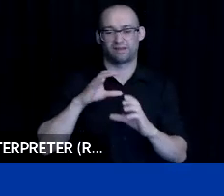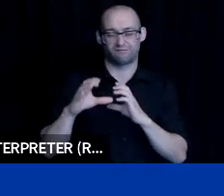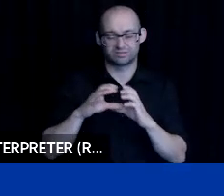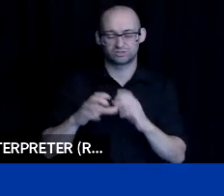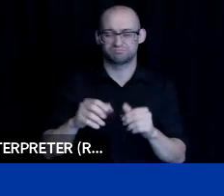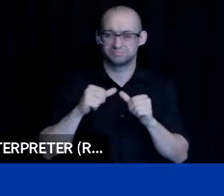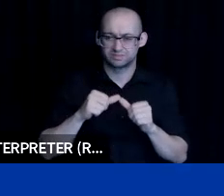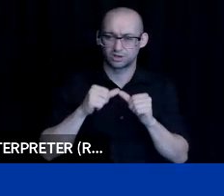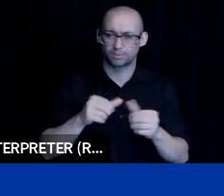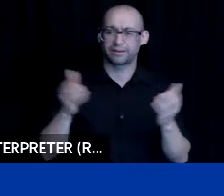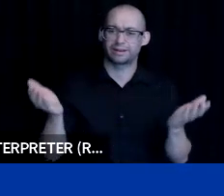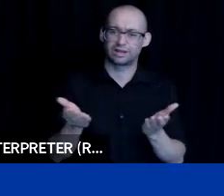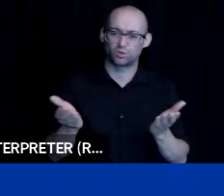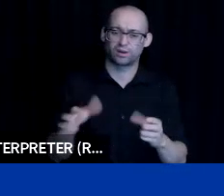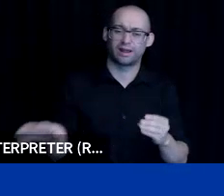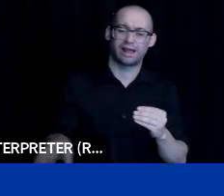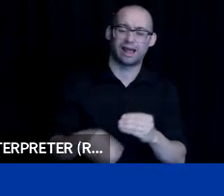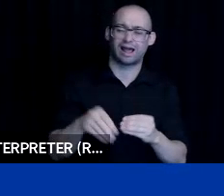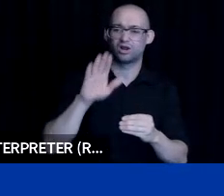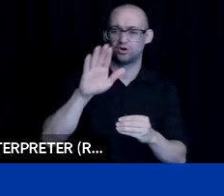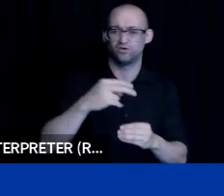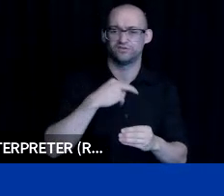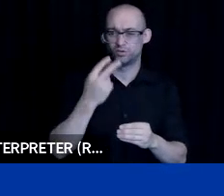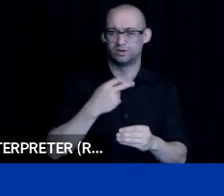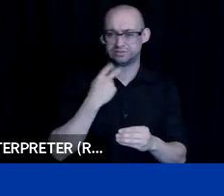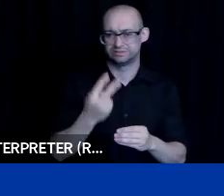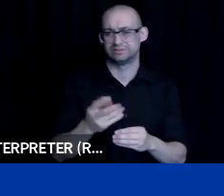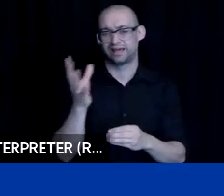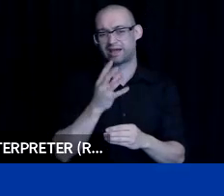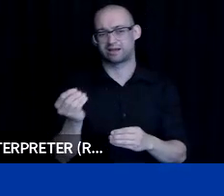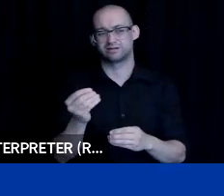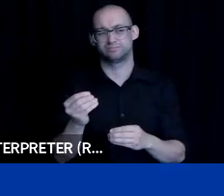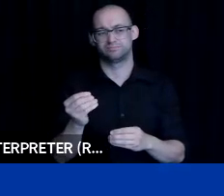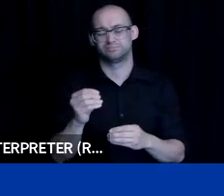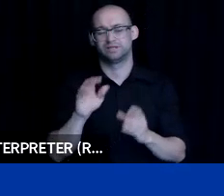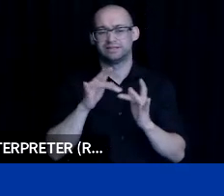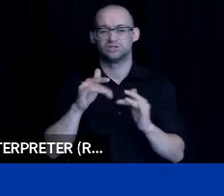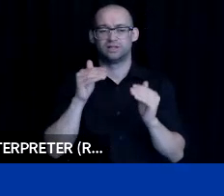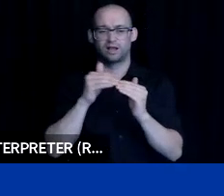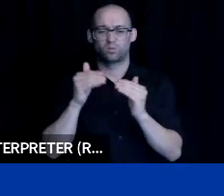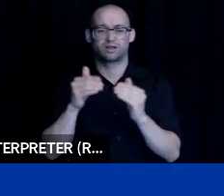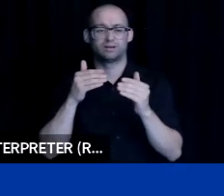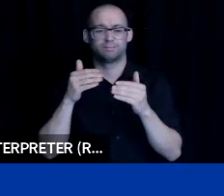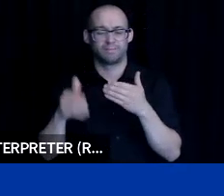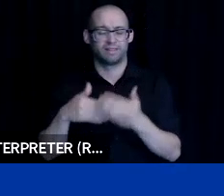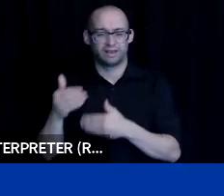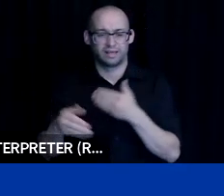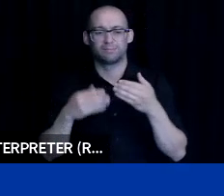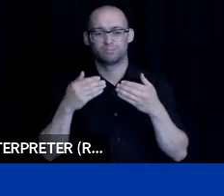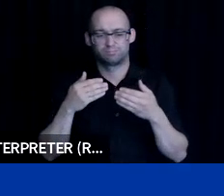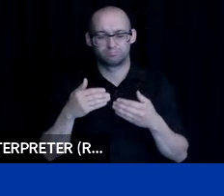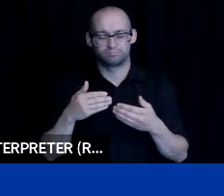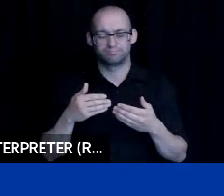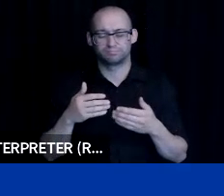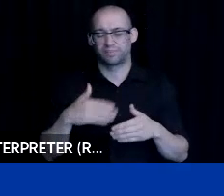here, adding your voices to what we're hearing, and the digital equity planning process for California. So thank you all. I hope you